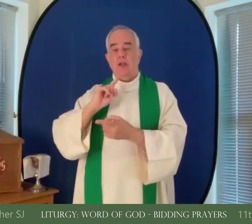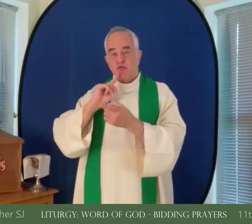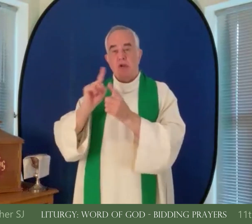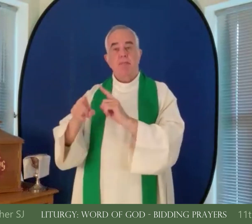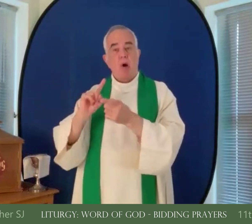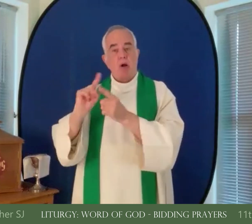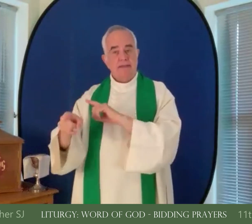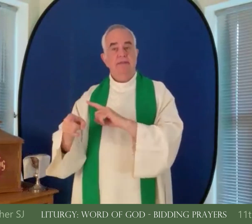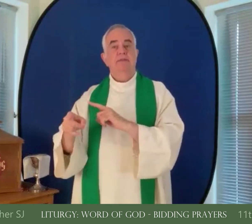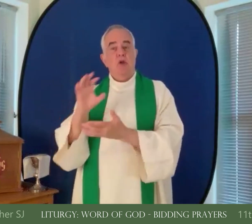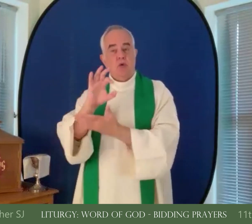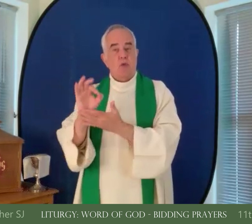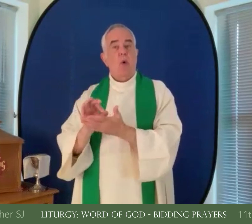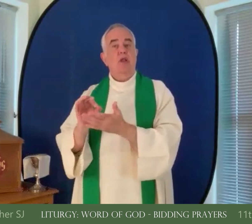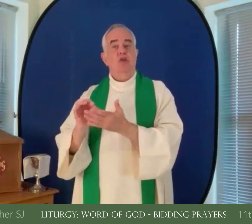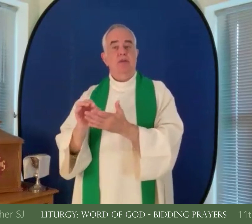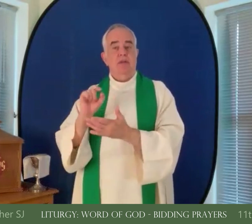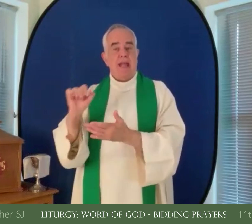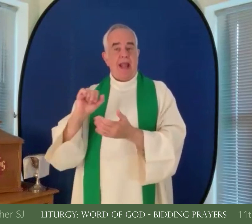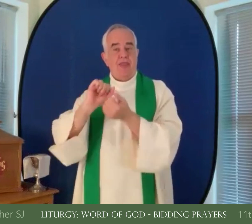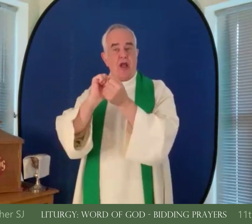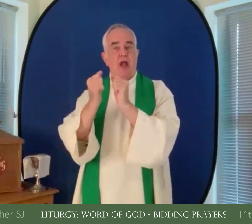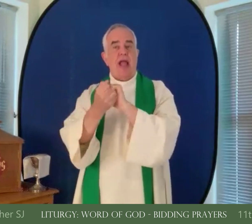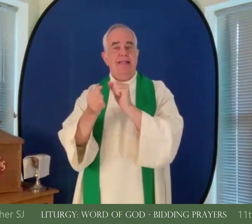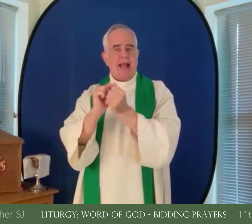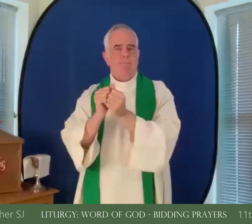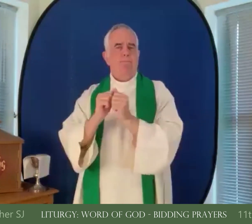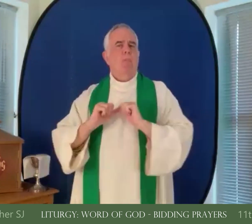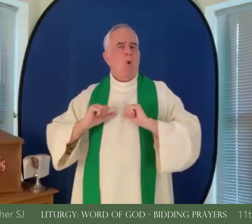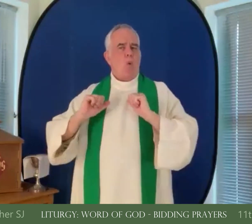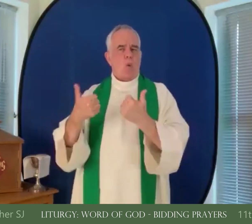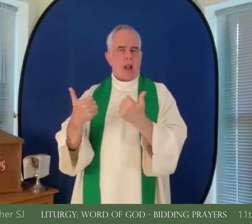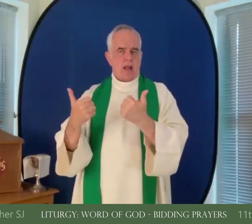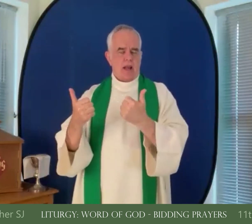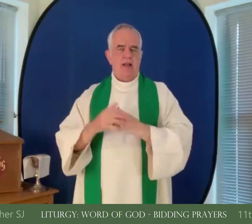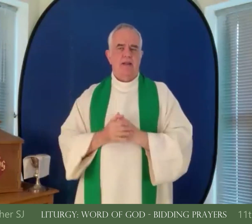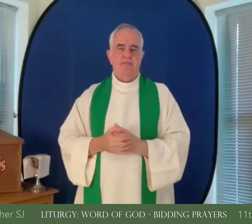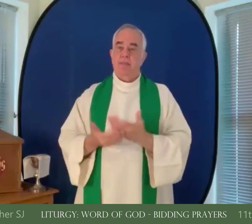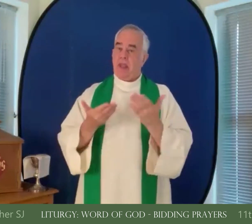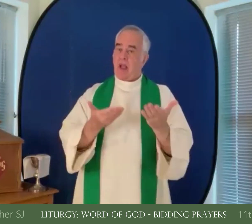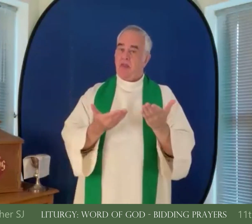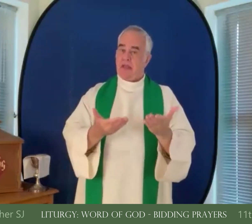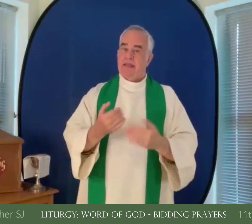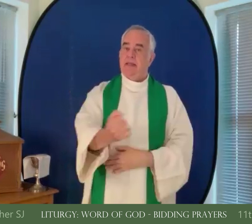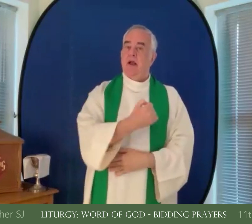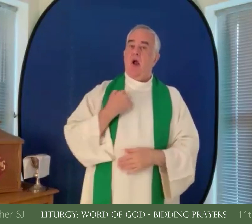to respond to the question in the exam way. This